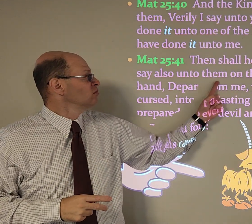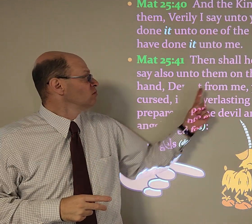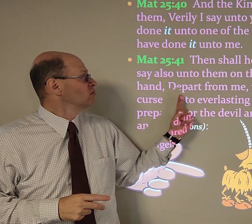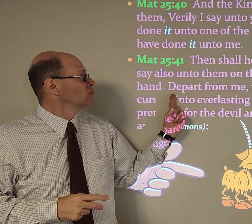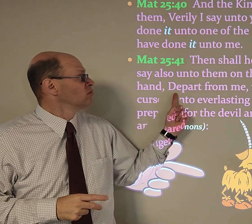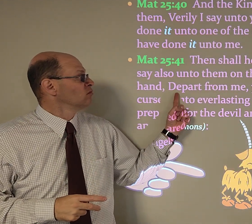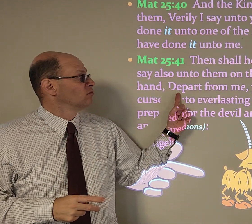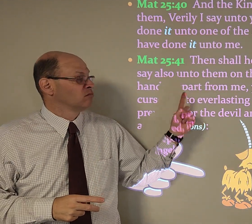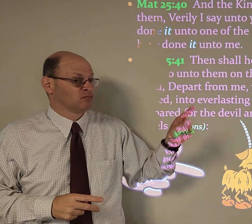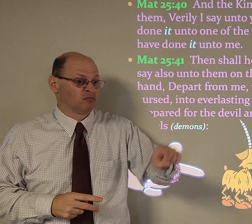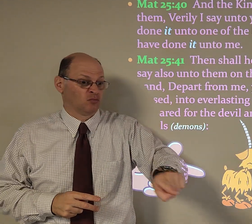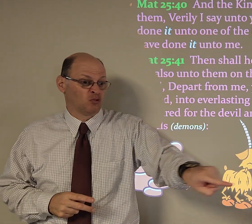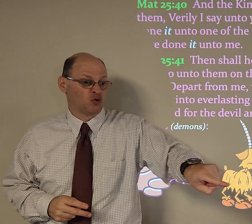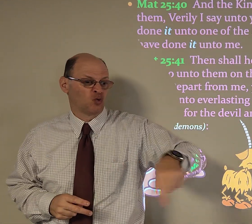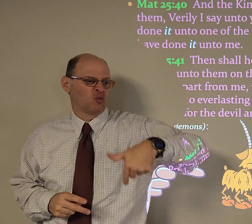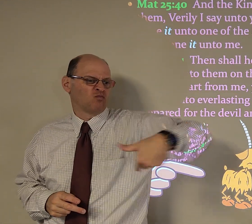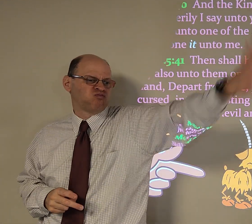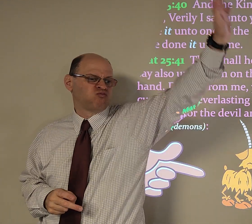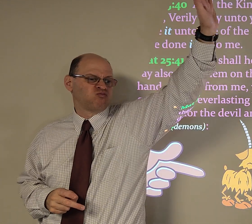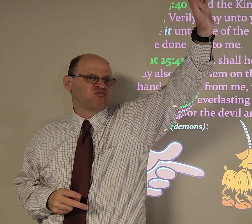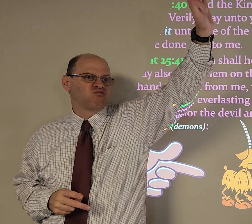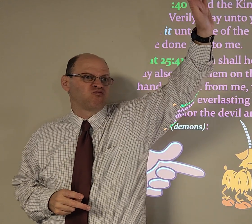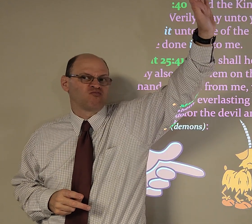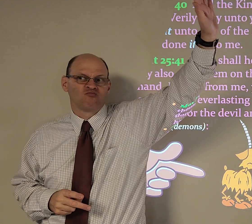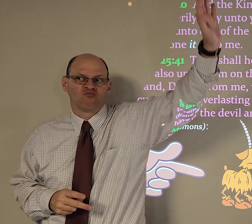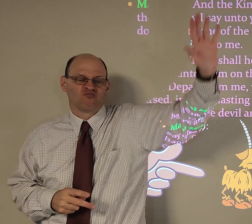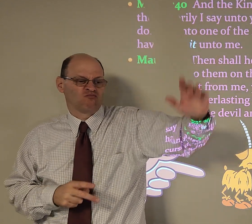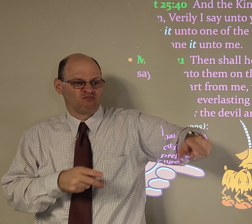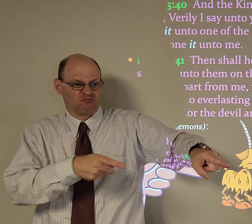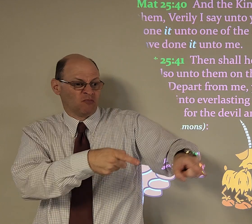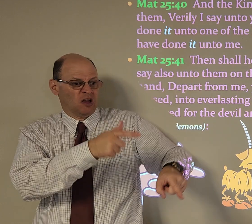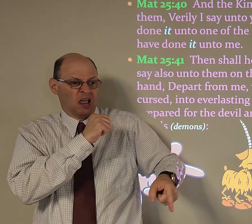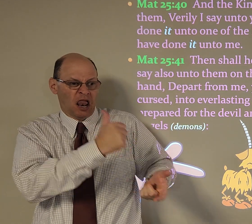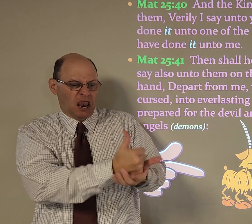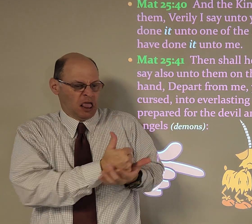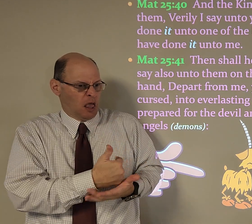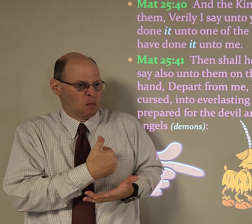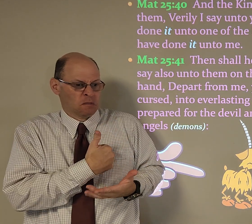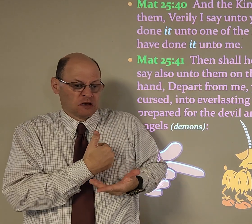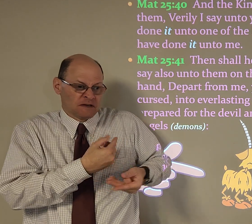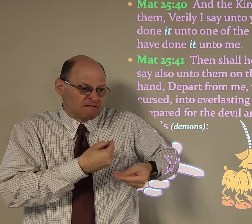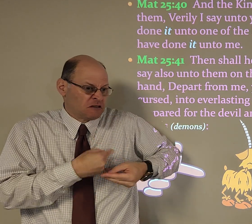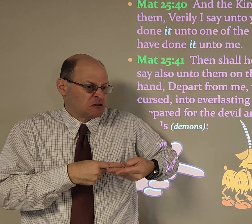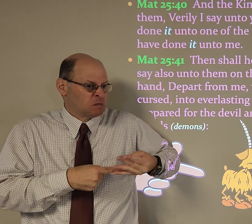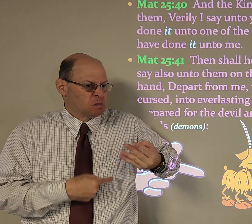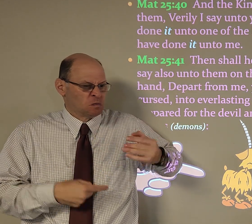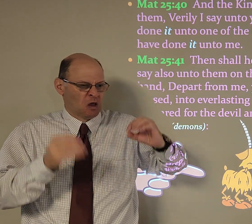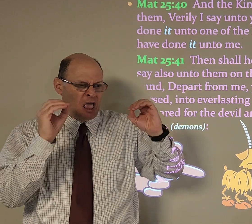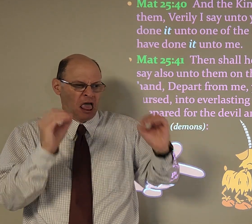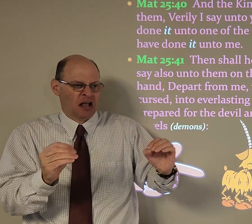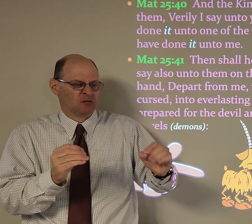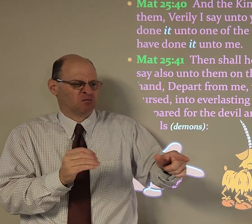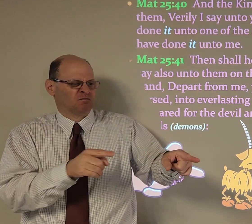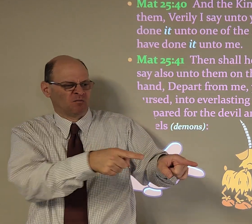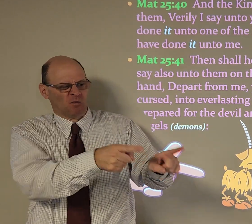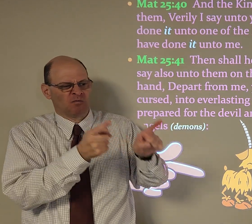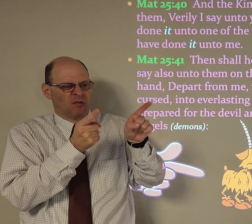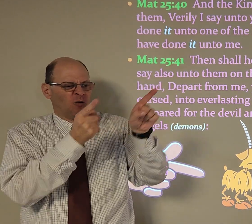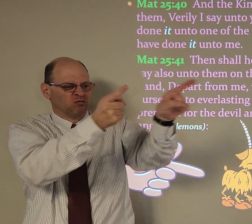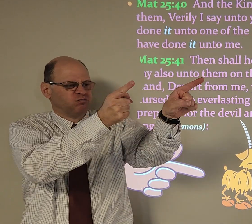Then shall he say unto them on the left hand, depart from me, ye cursed.